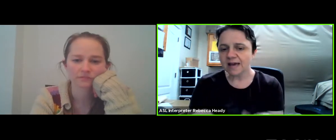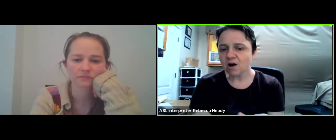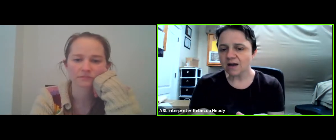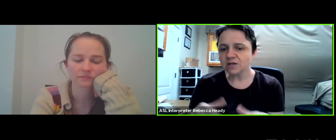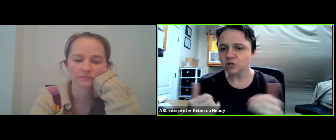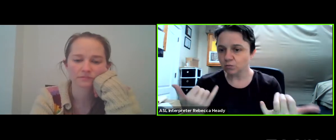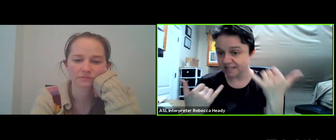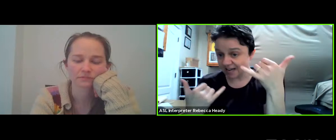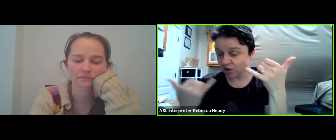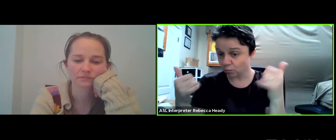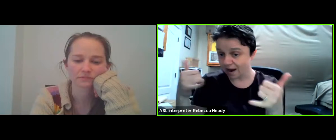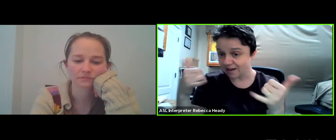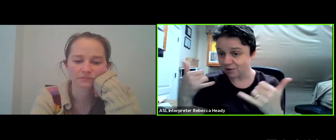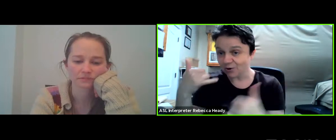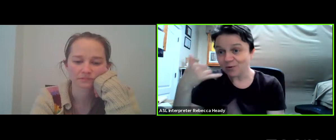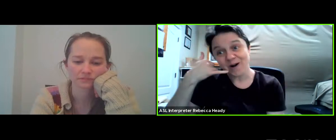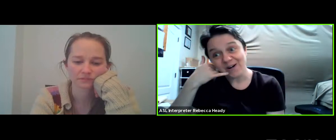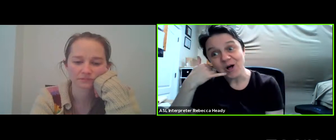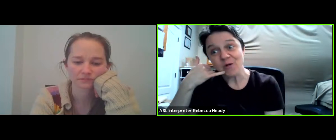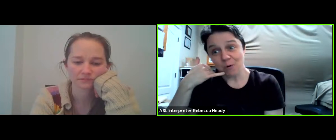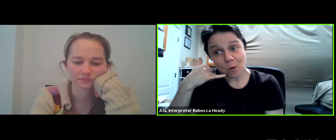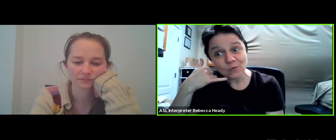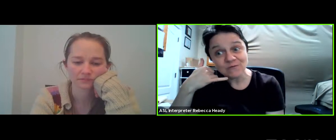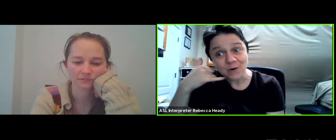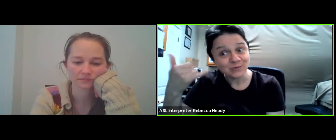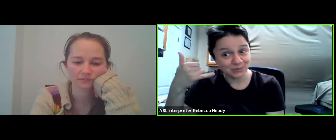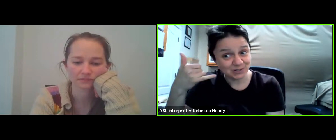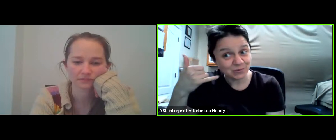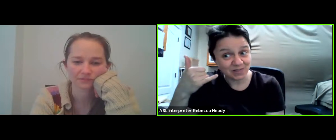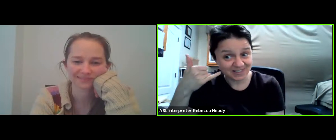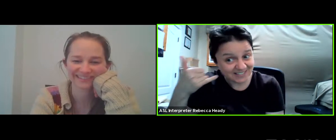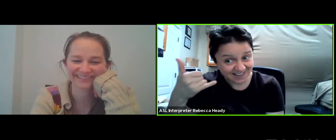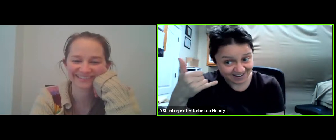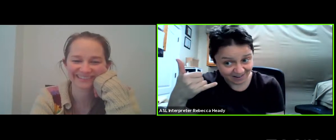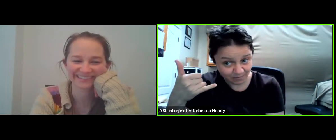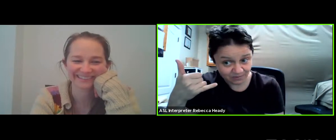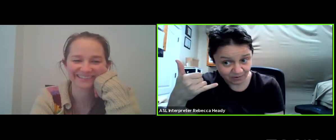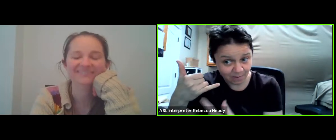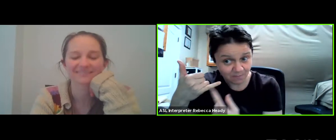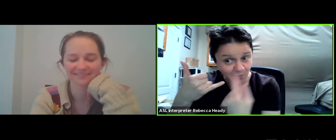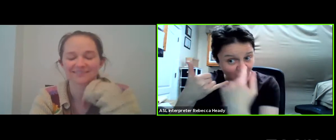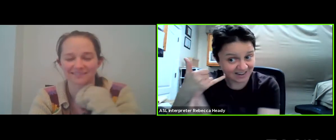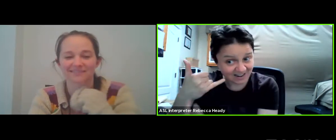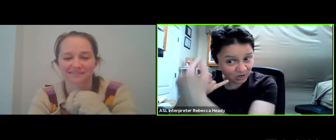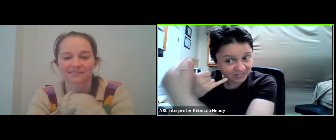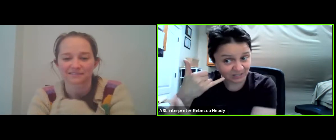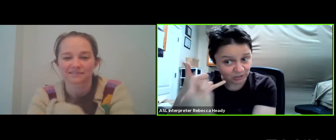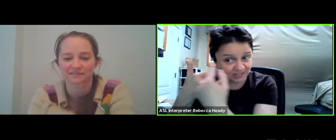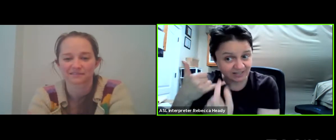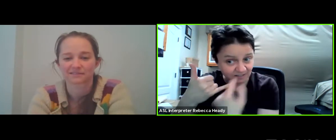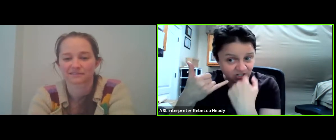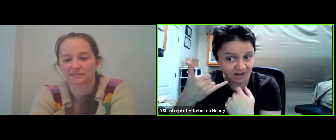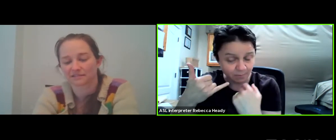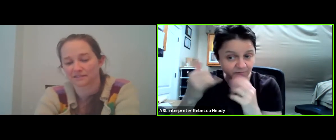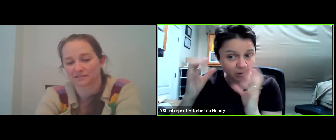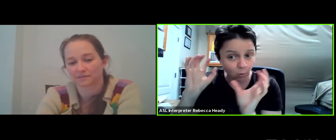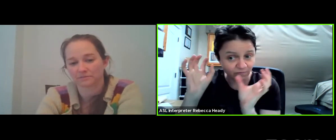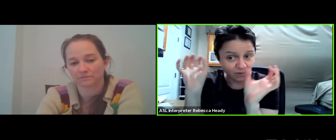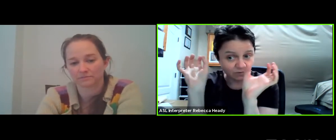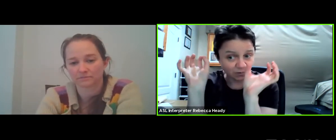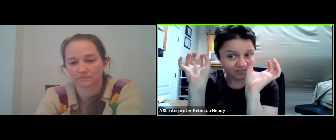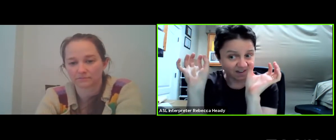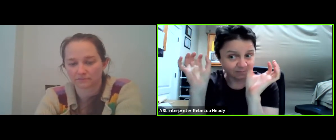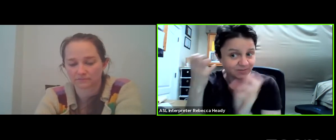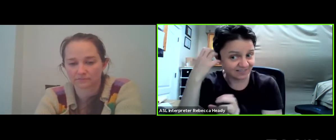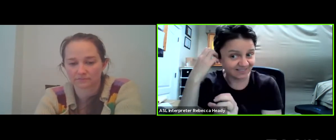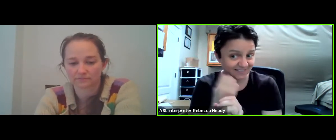so you get on, you take your regular, old phones, which is where this sign comes from right here, because it looks like the shape of the